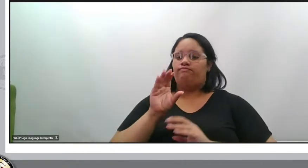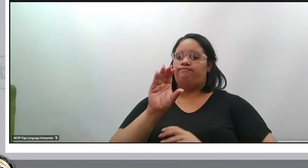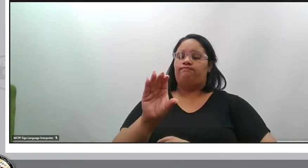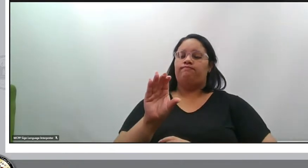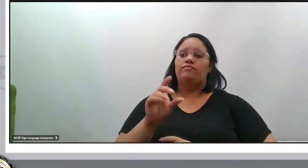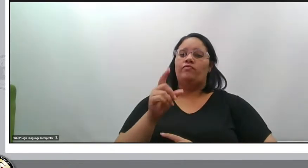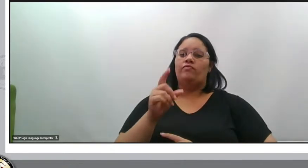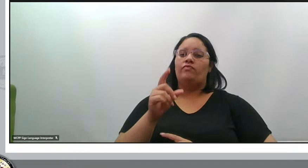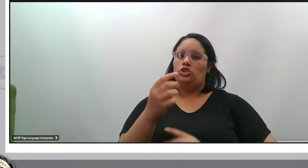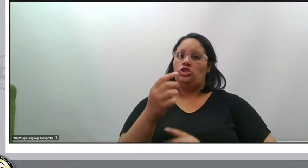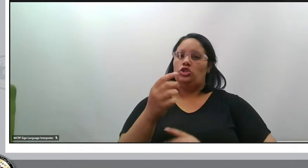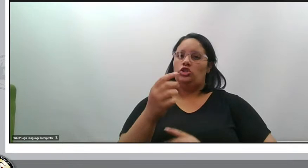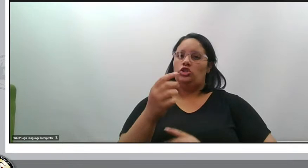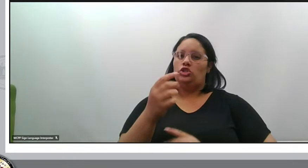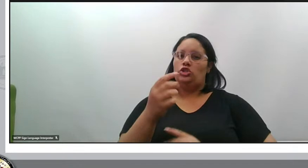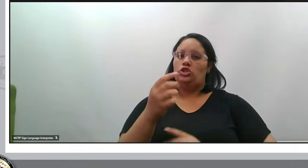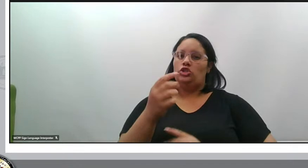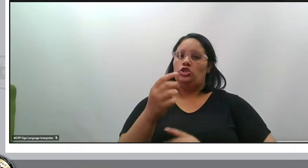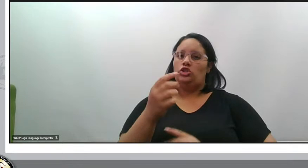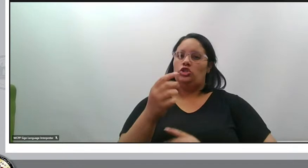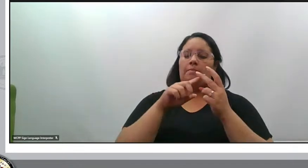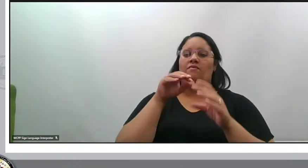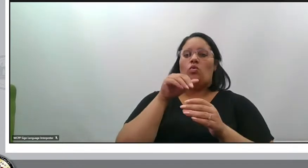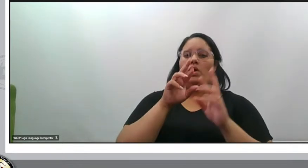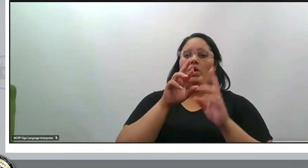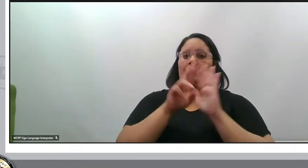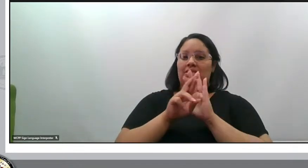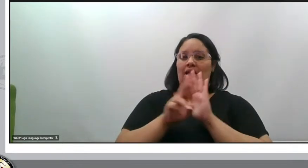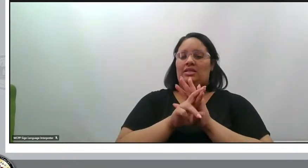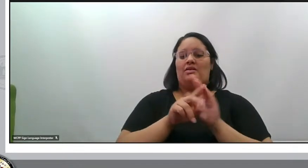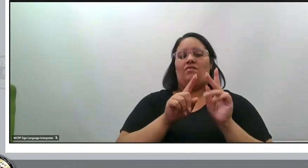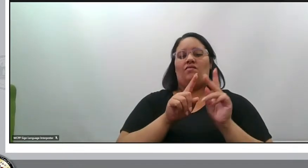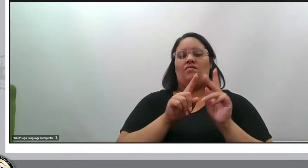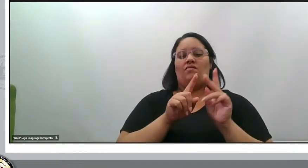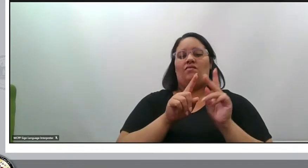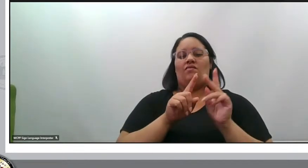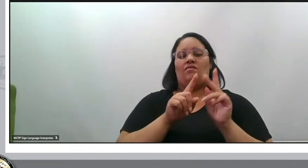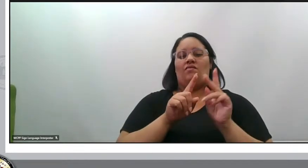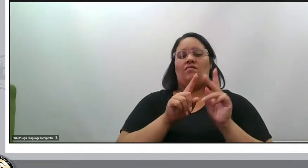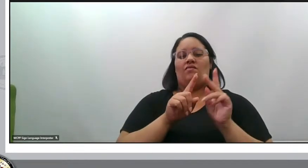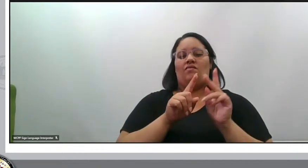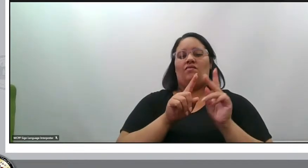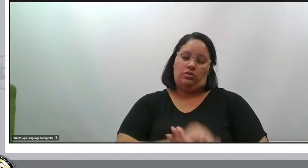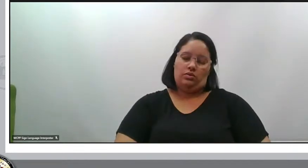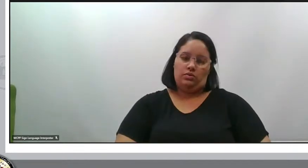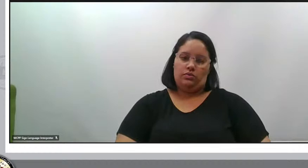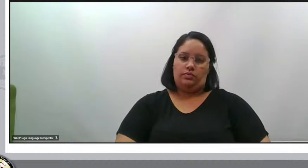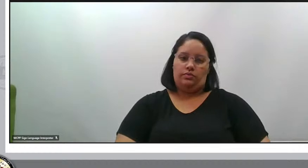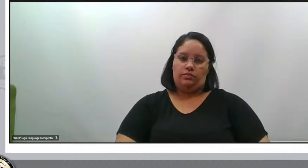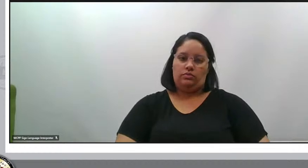for each particular trip for elected representatives and then for officials? Thank you.